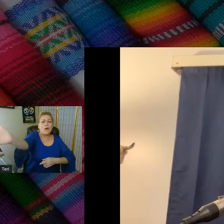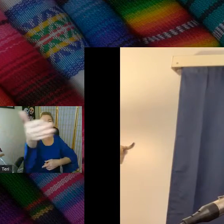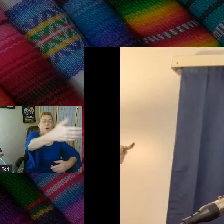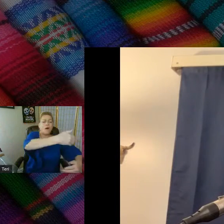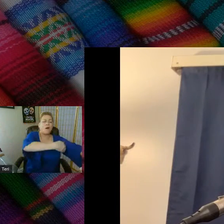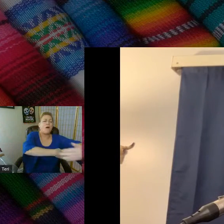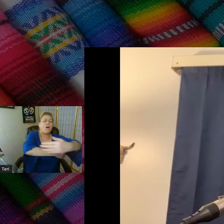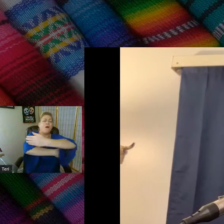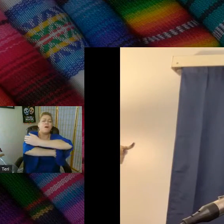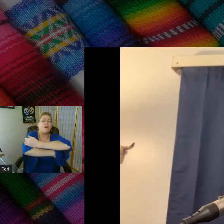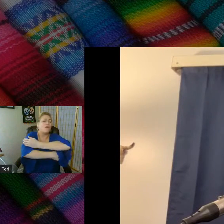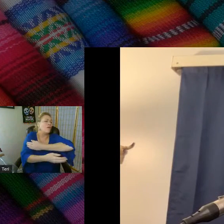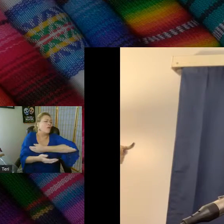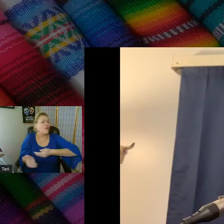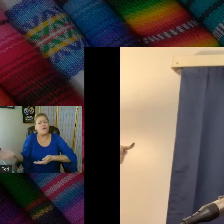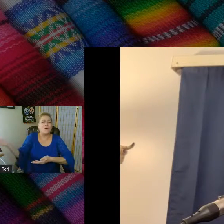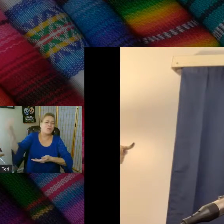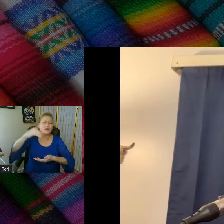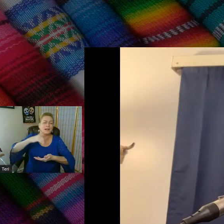again.